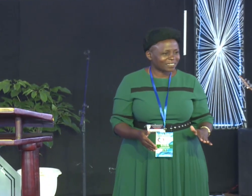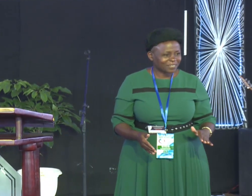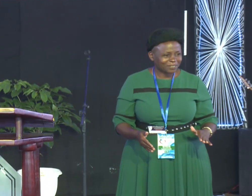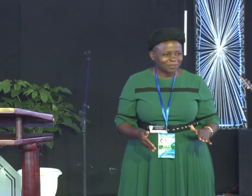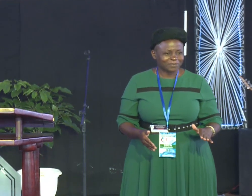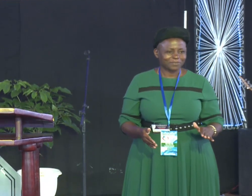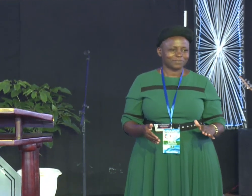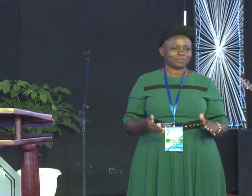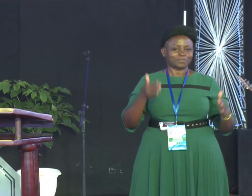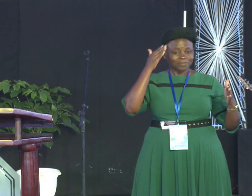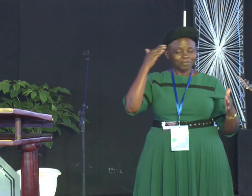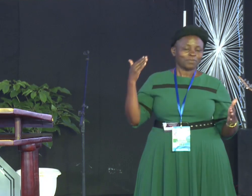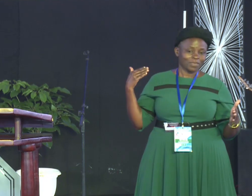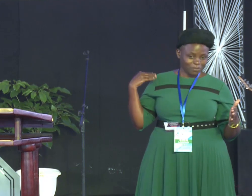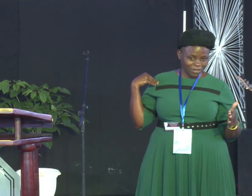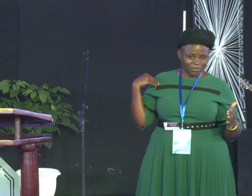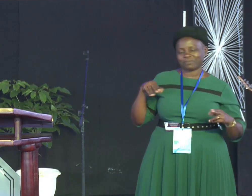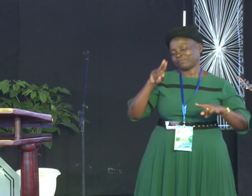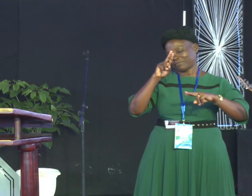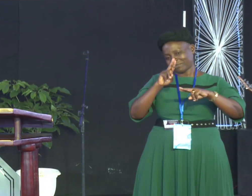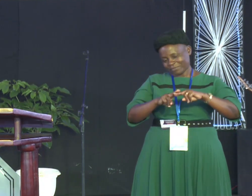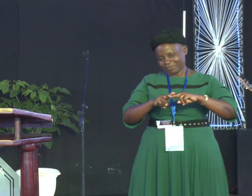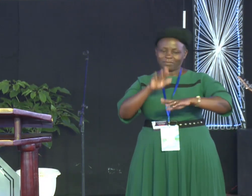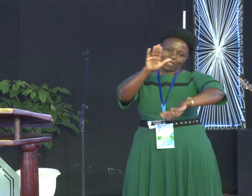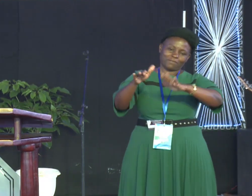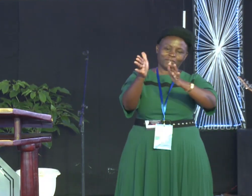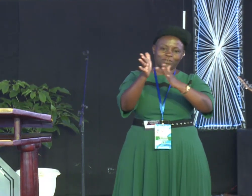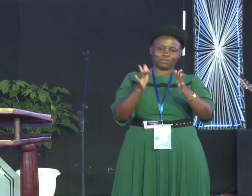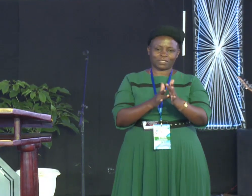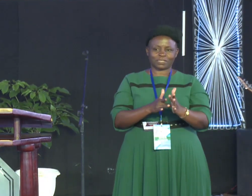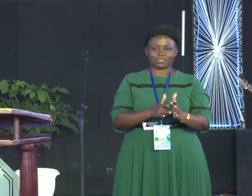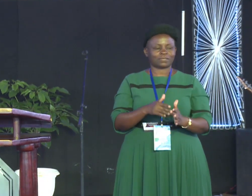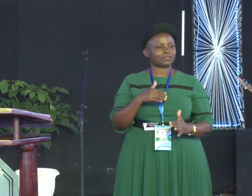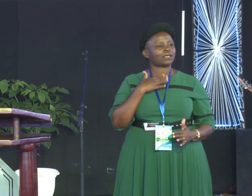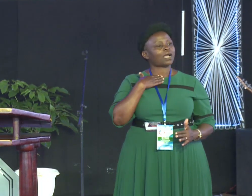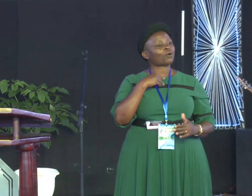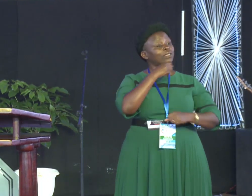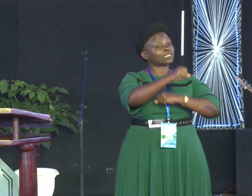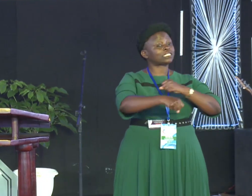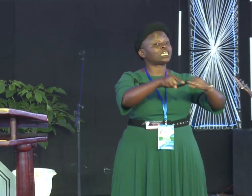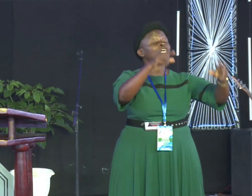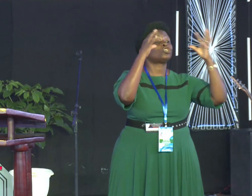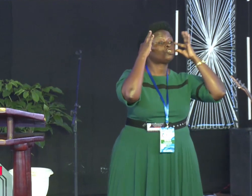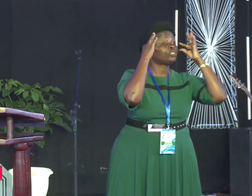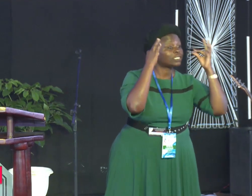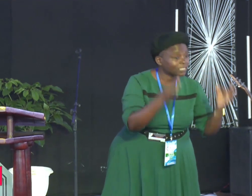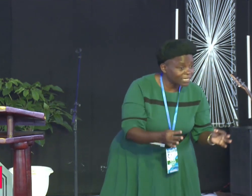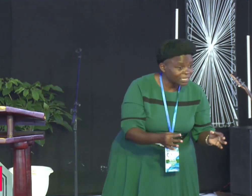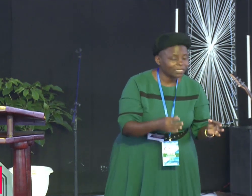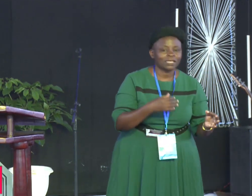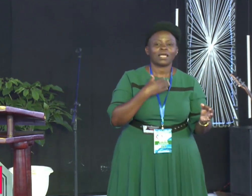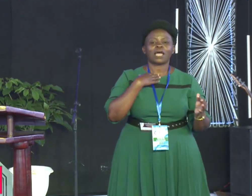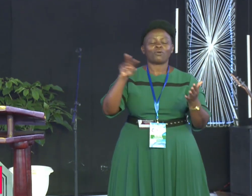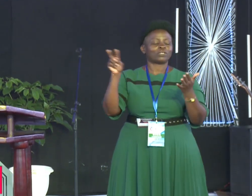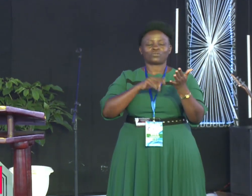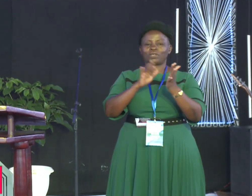Mary. Amanyige. Her strength. Feet of Jesus. I want this year for you to take a decision.